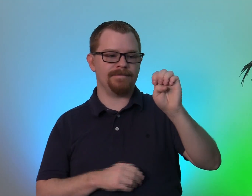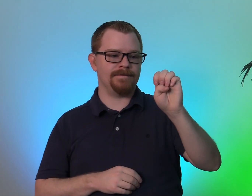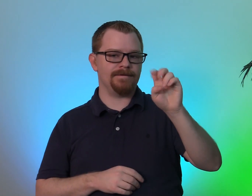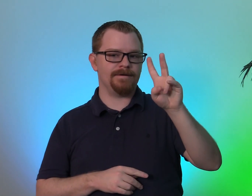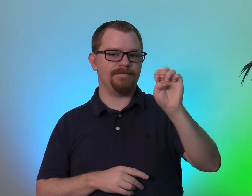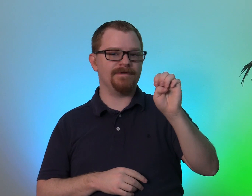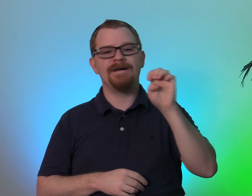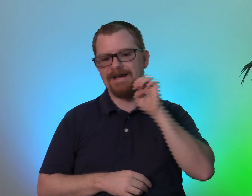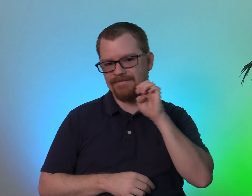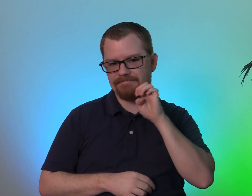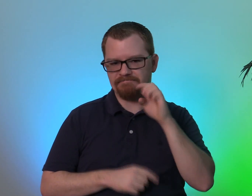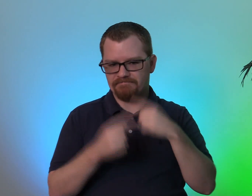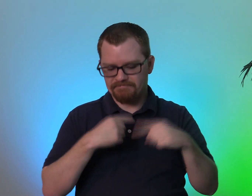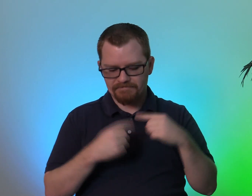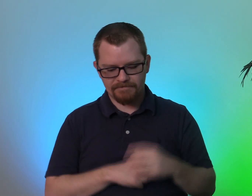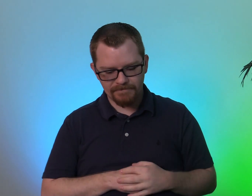the first woman named Eve,